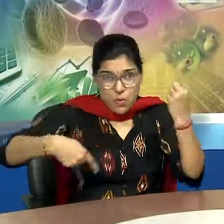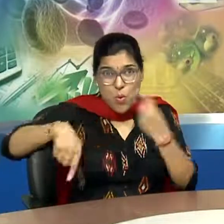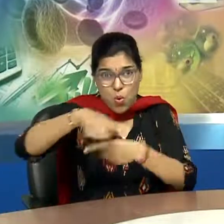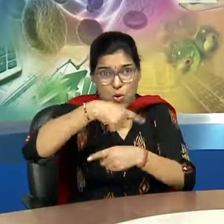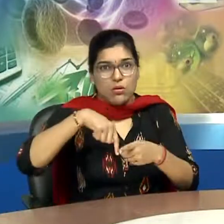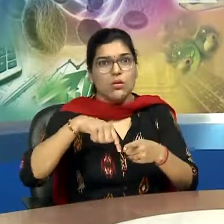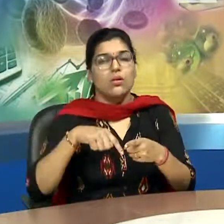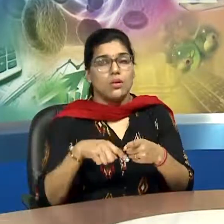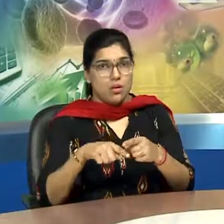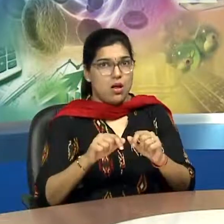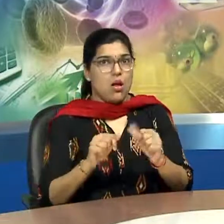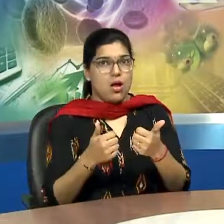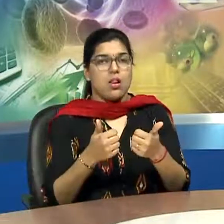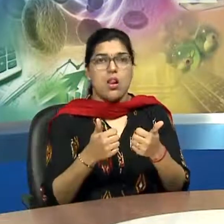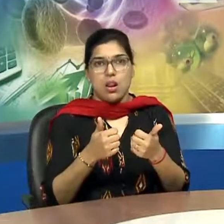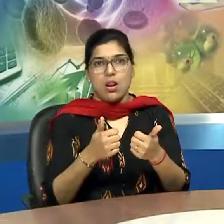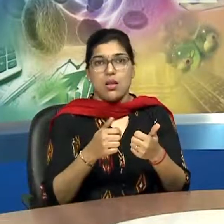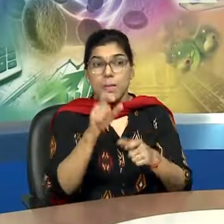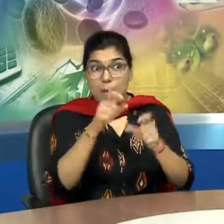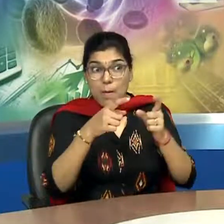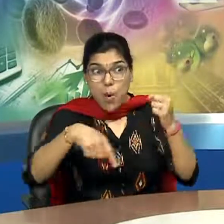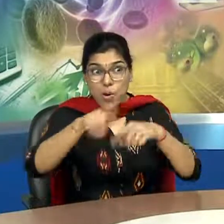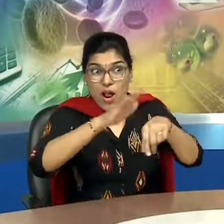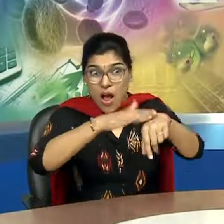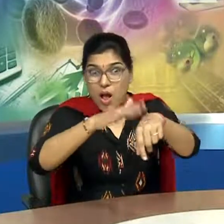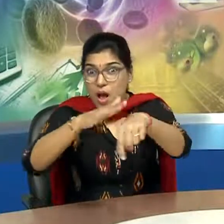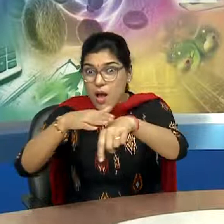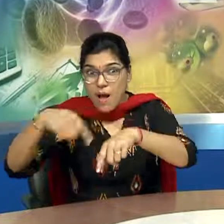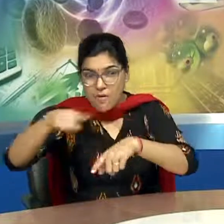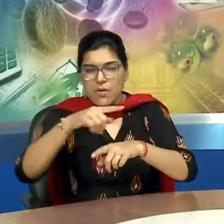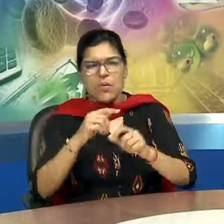achieve lasting abstinence.